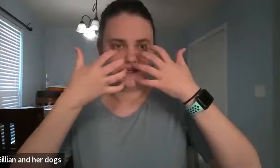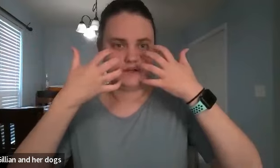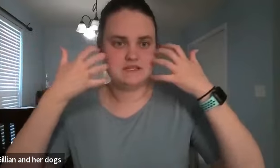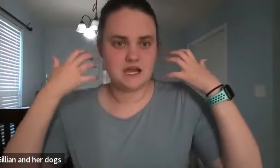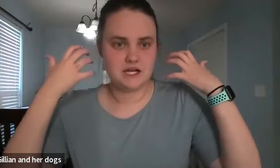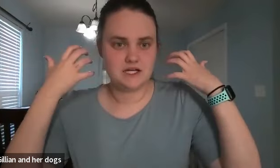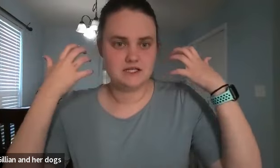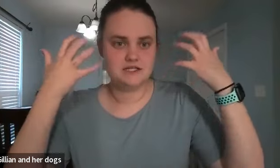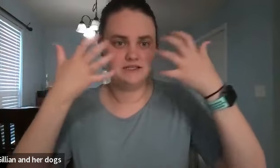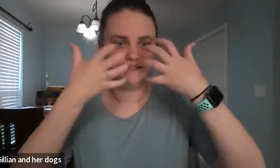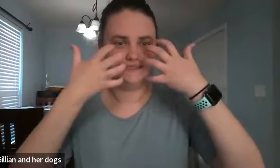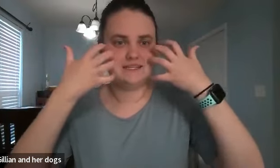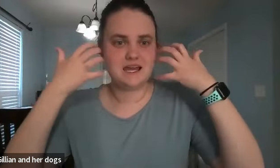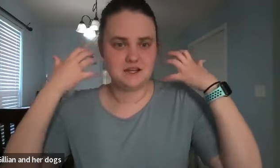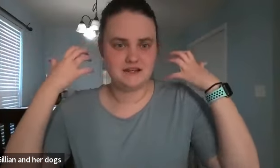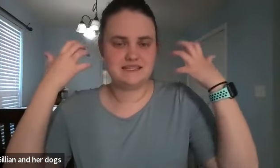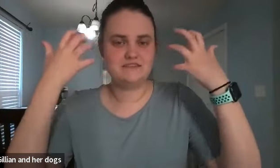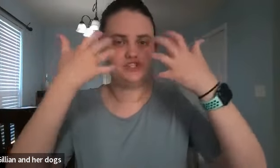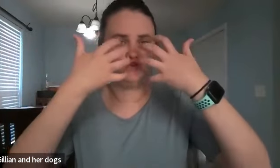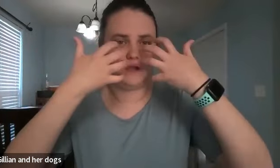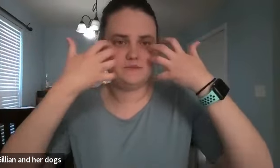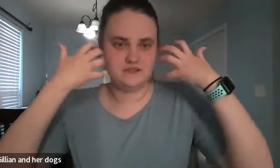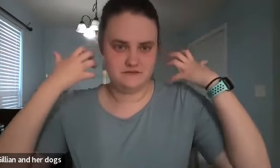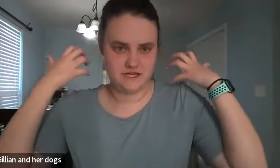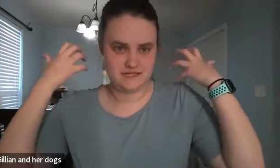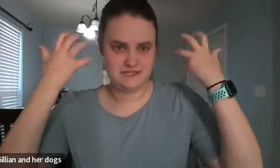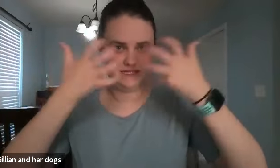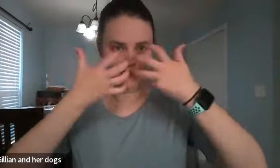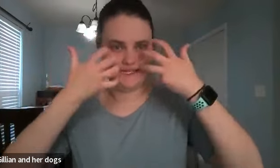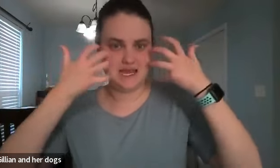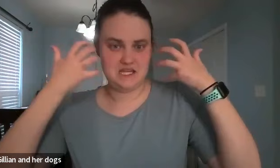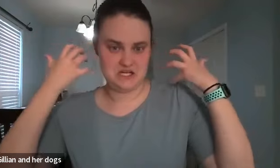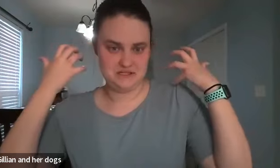go tiger. And it's like the stripes on your face. Tiger.